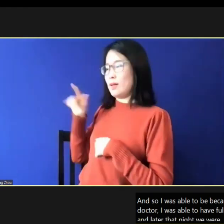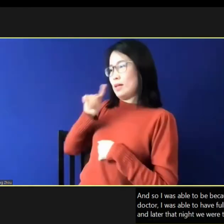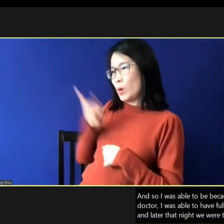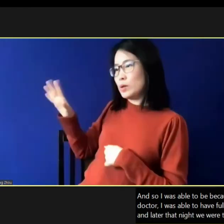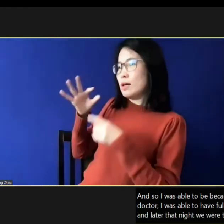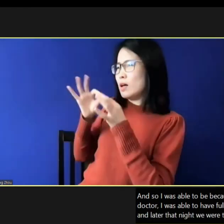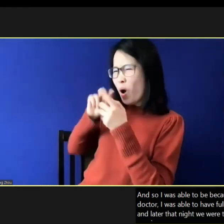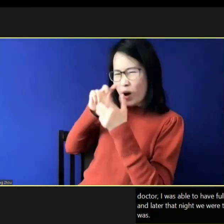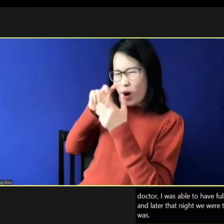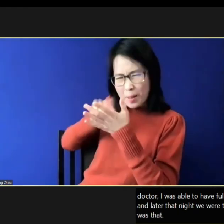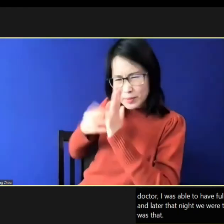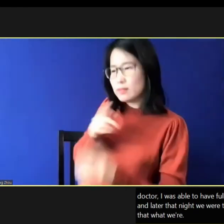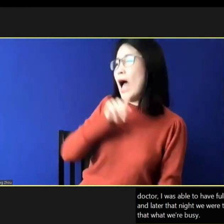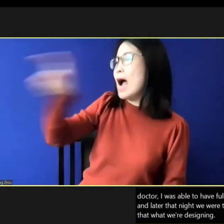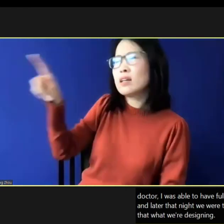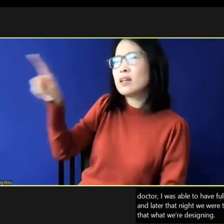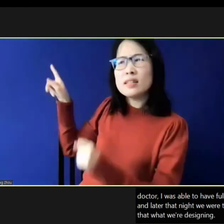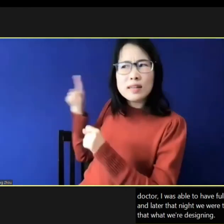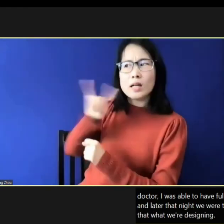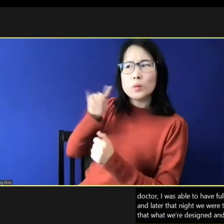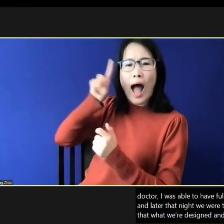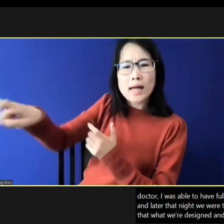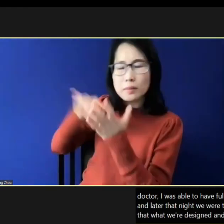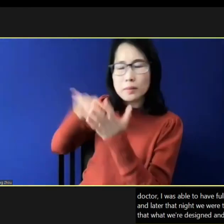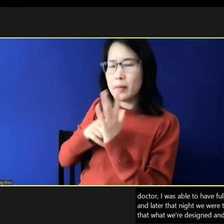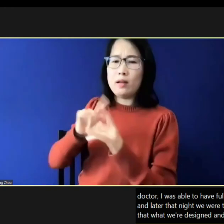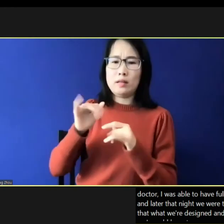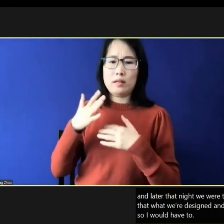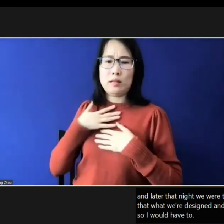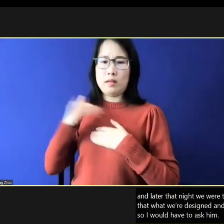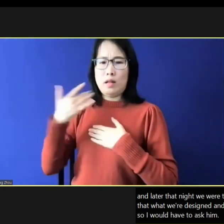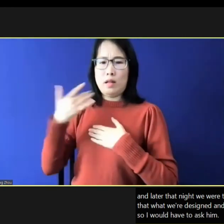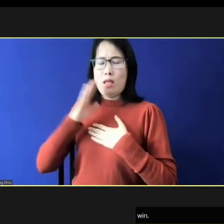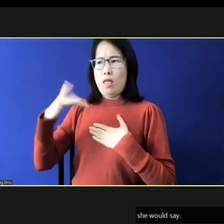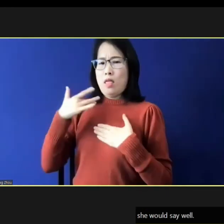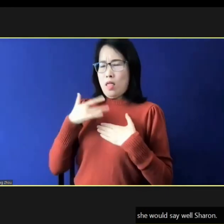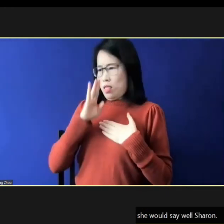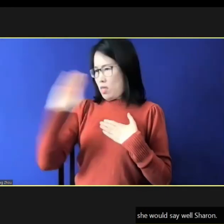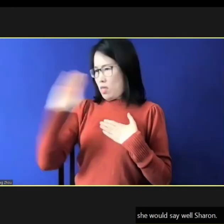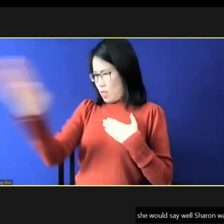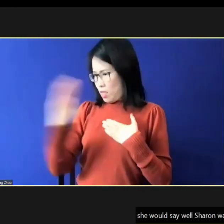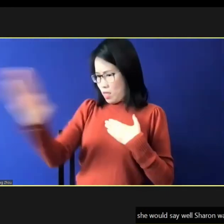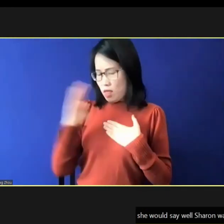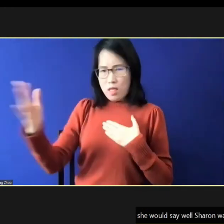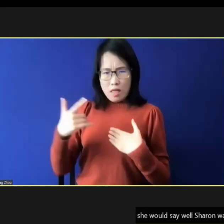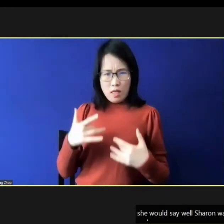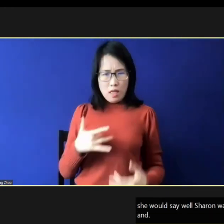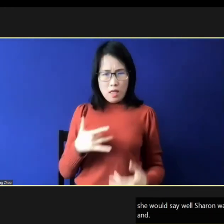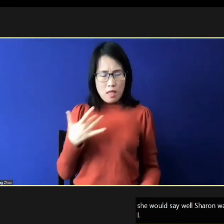wait, what word was that? What word was that? And what does this mean? And so I would have to ask, and she would say, well, Sharon wants to know, what is this?